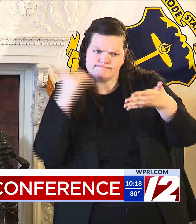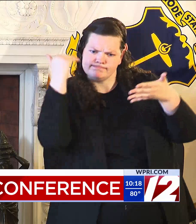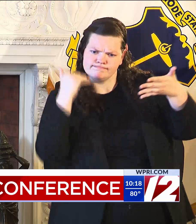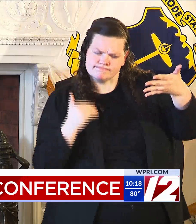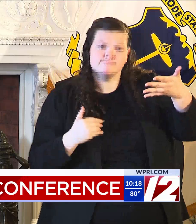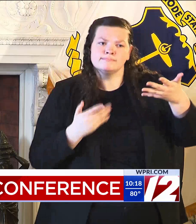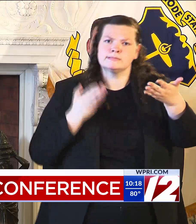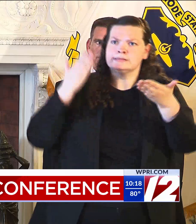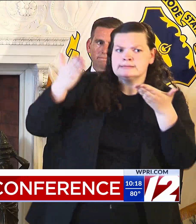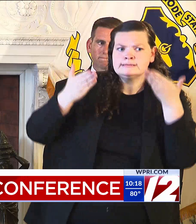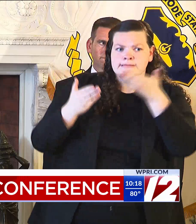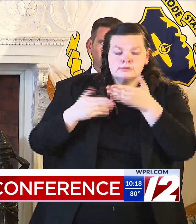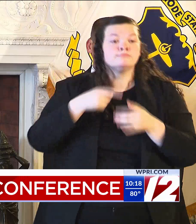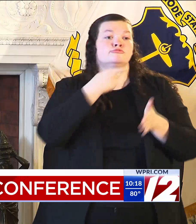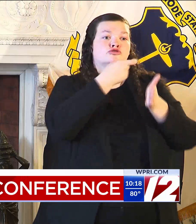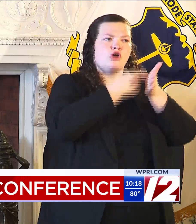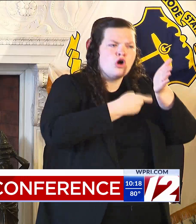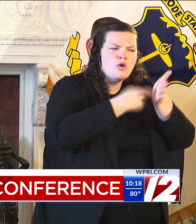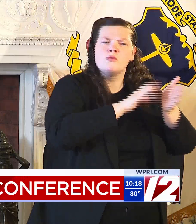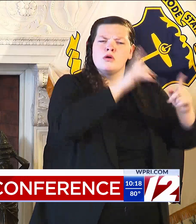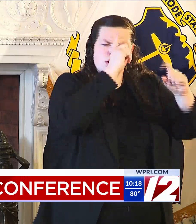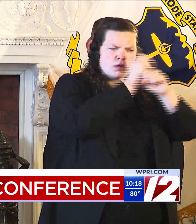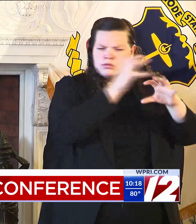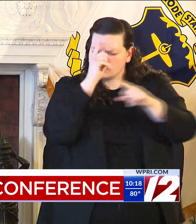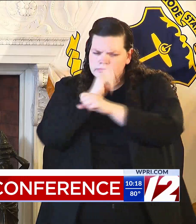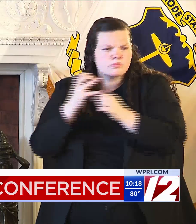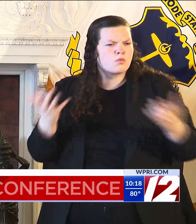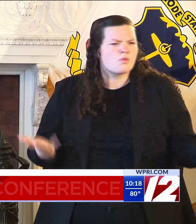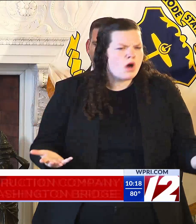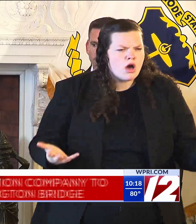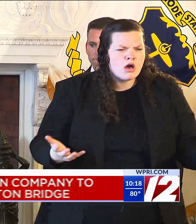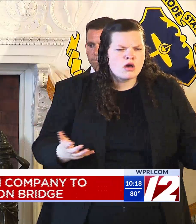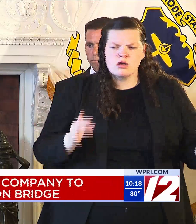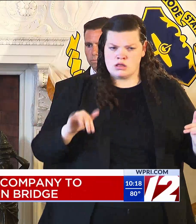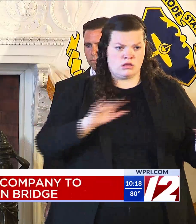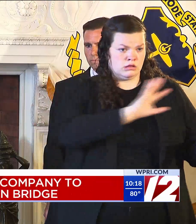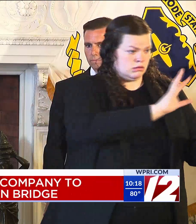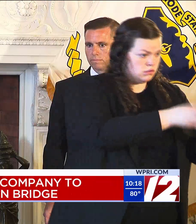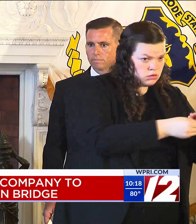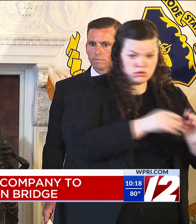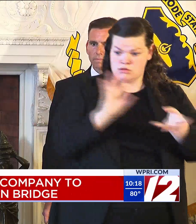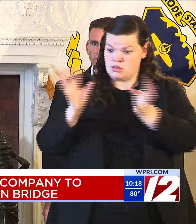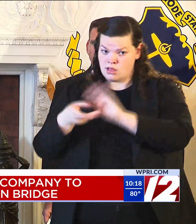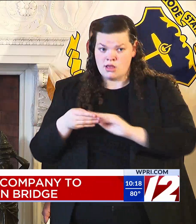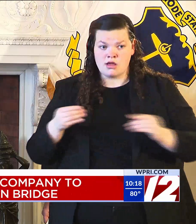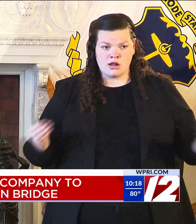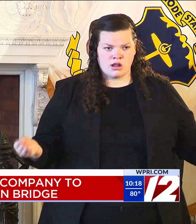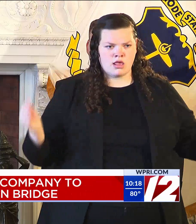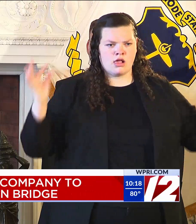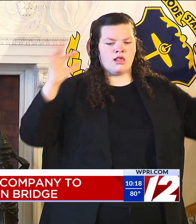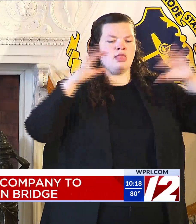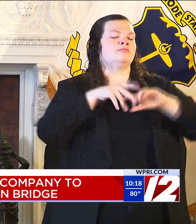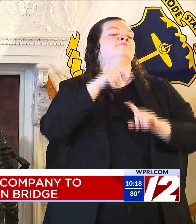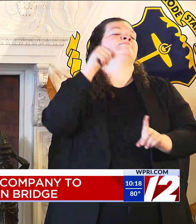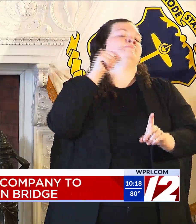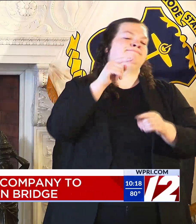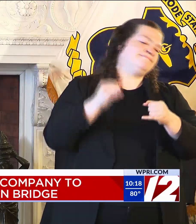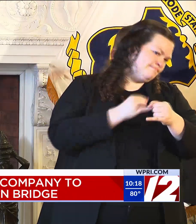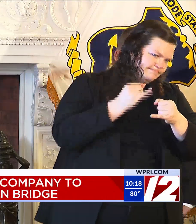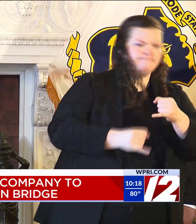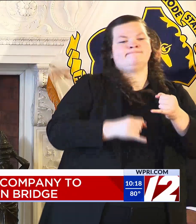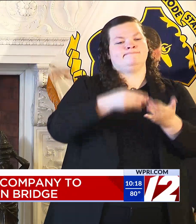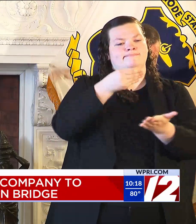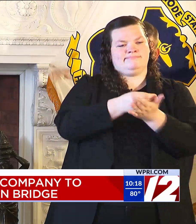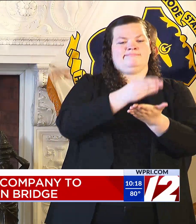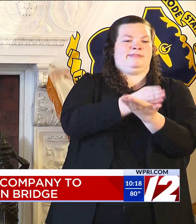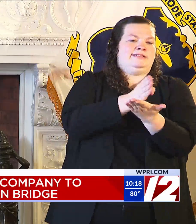were combined to determine the overall winner of this contract, which results in the best